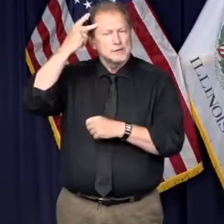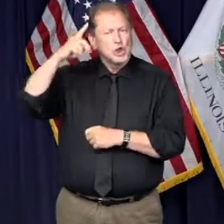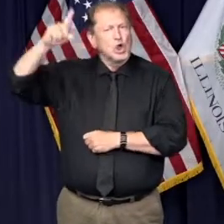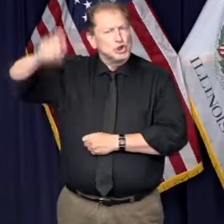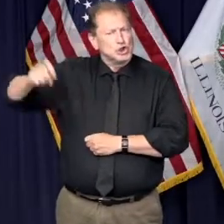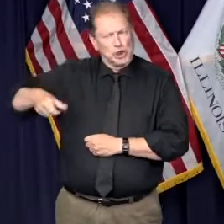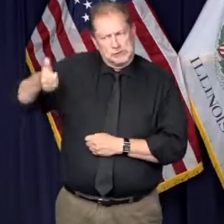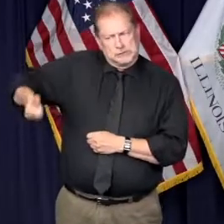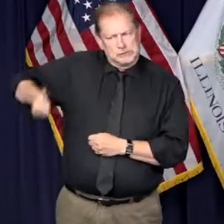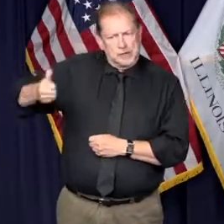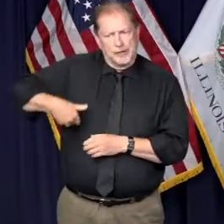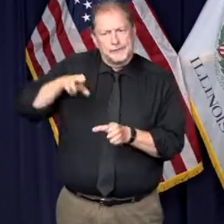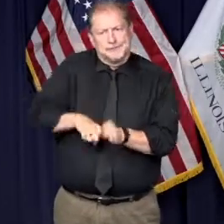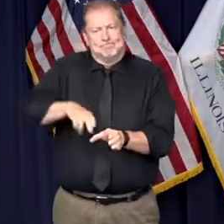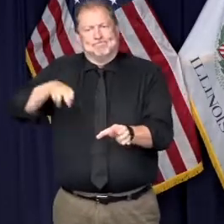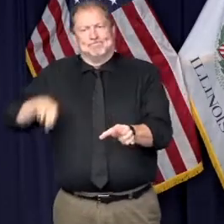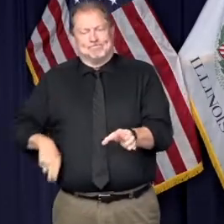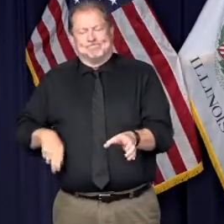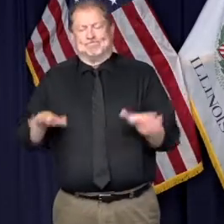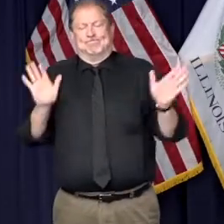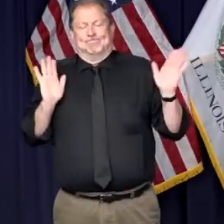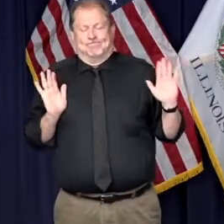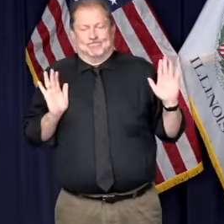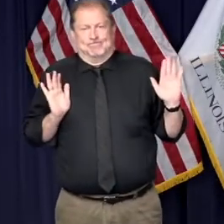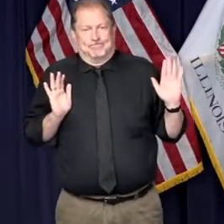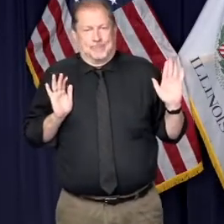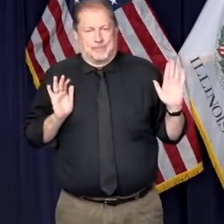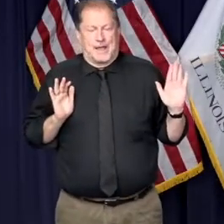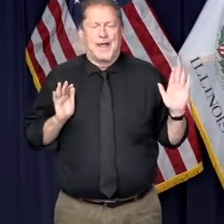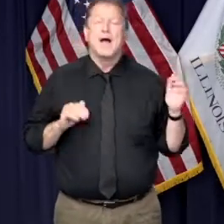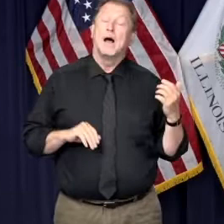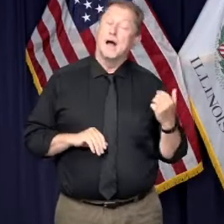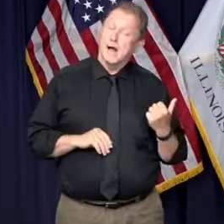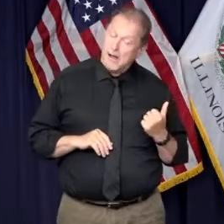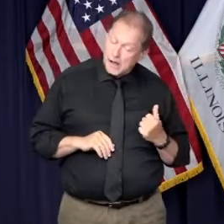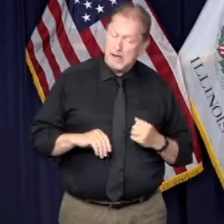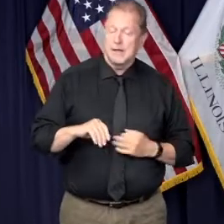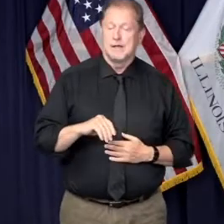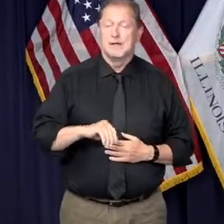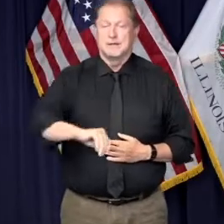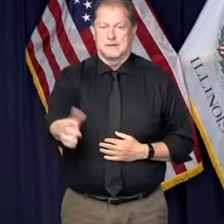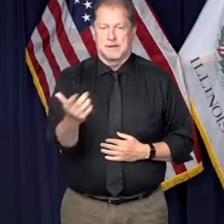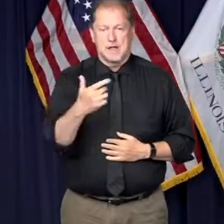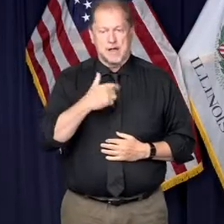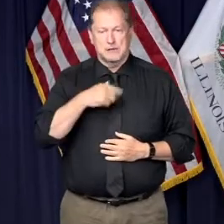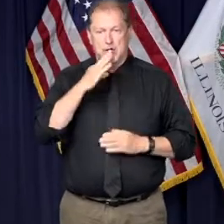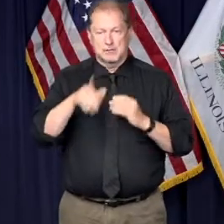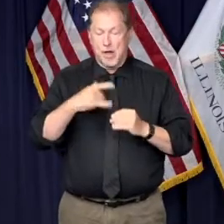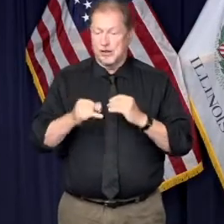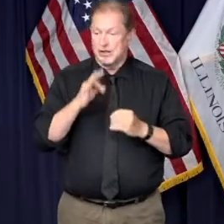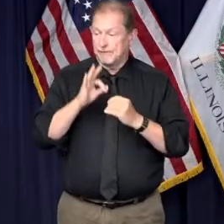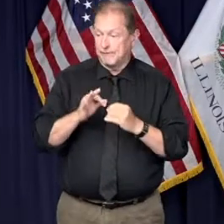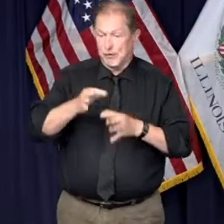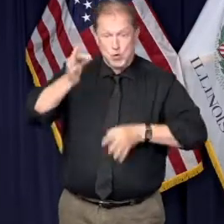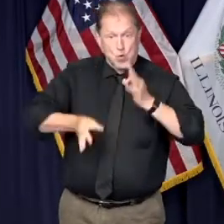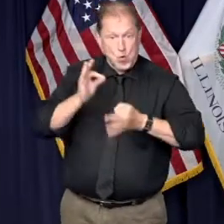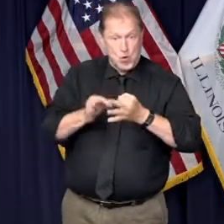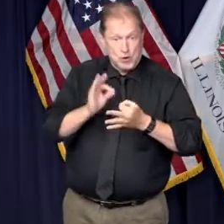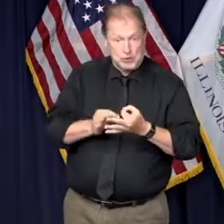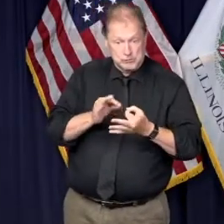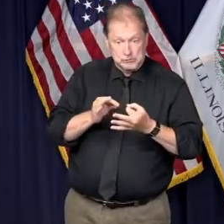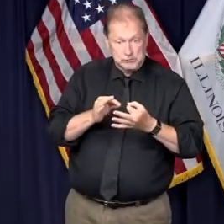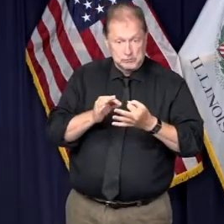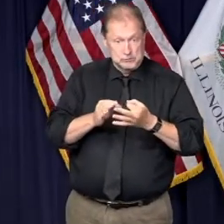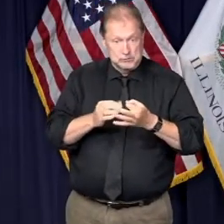clear that, you know, when there is a raid, when there is an indictment, you know, I have called for people to